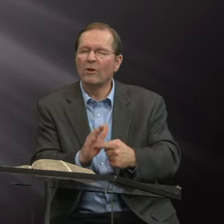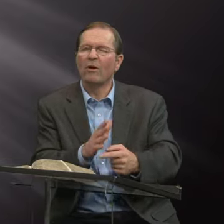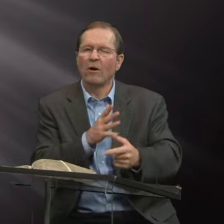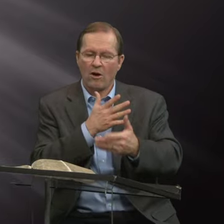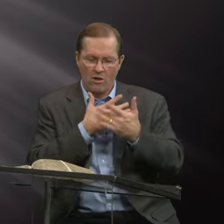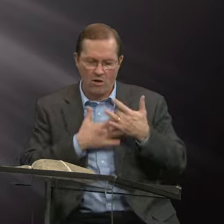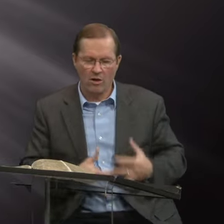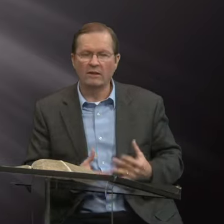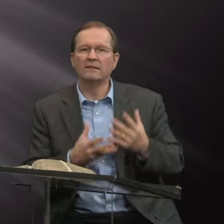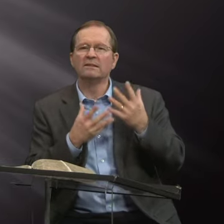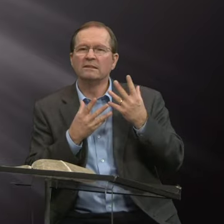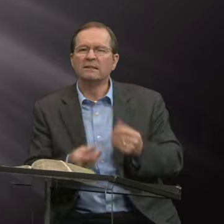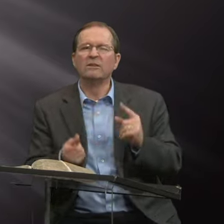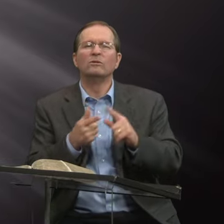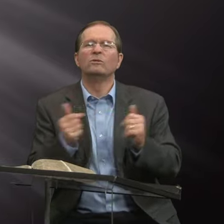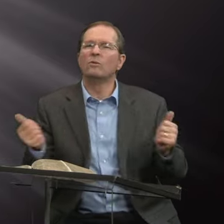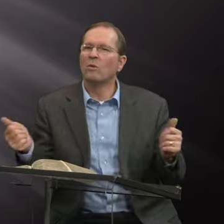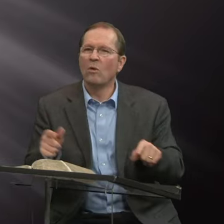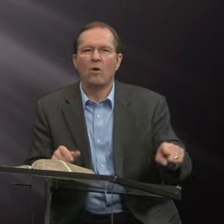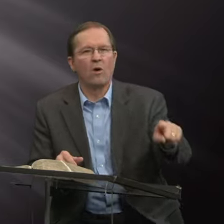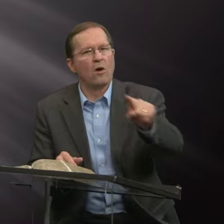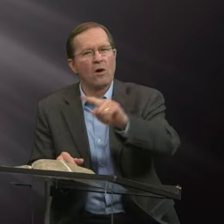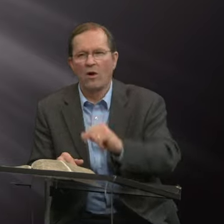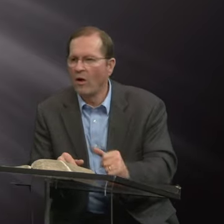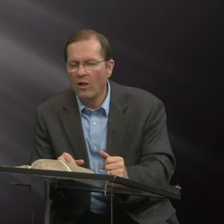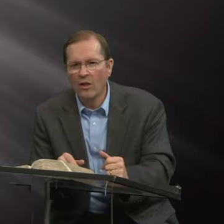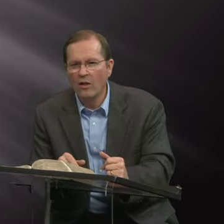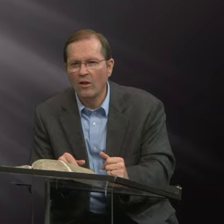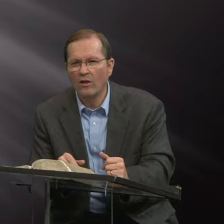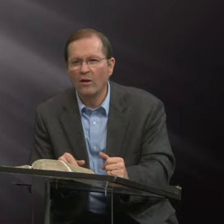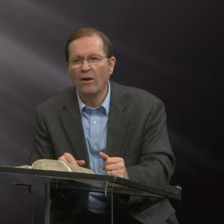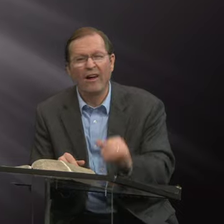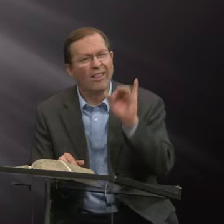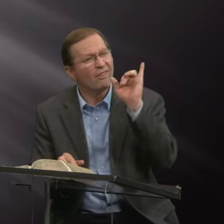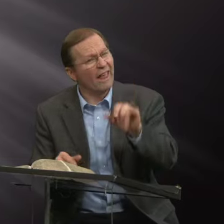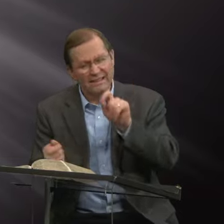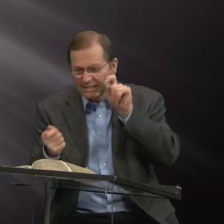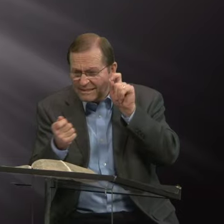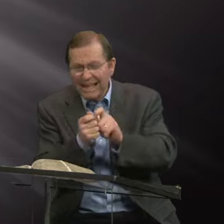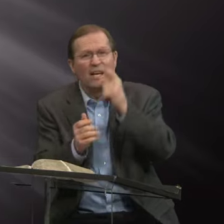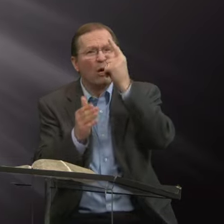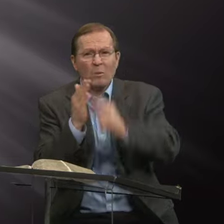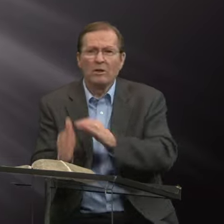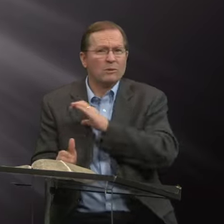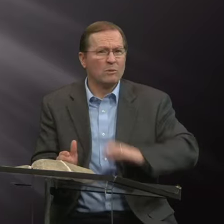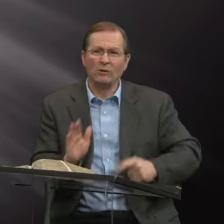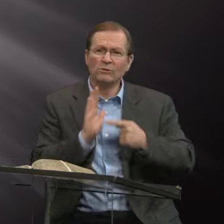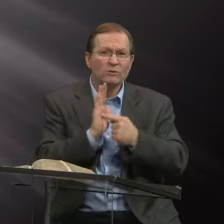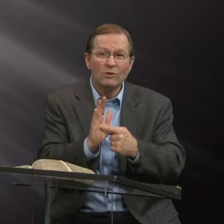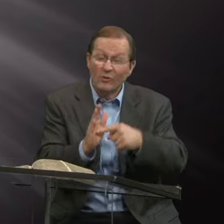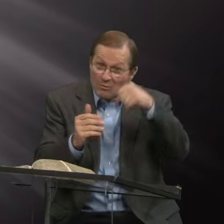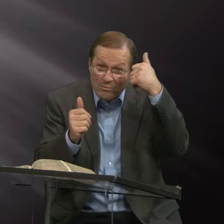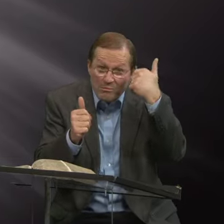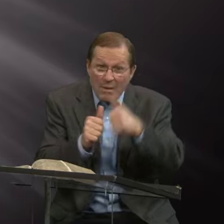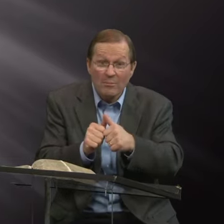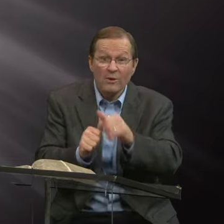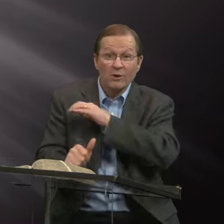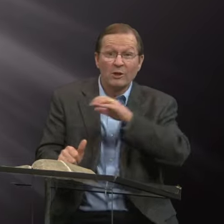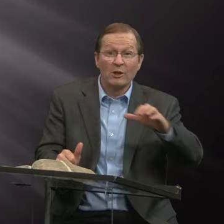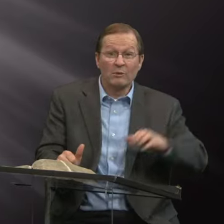have accepted Christ into my heart, I need to show a tender heart to other people. That's what Christians should